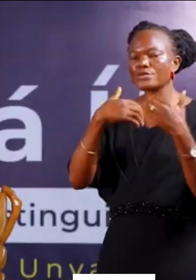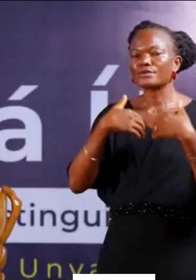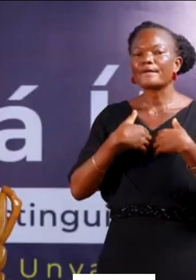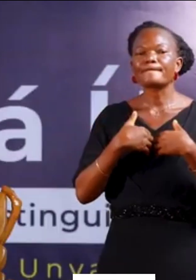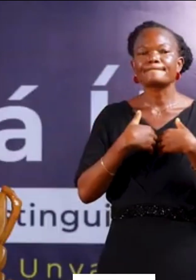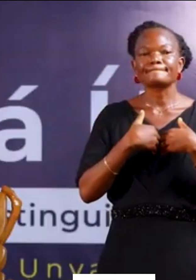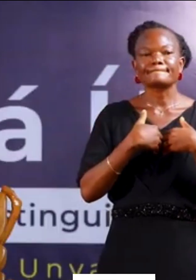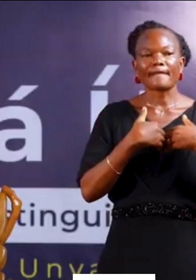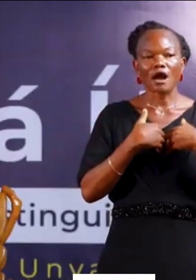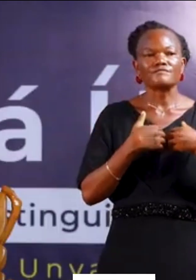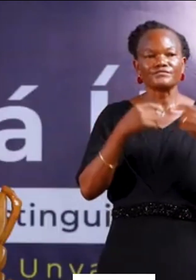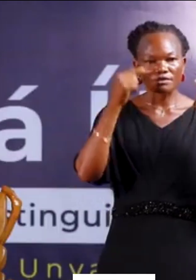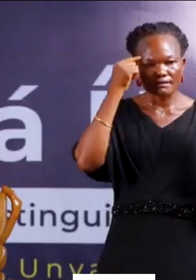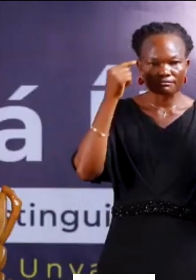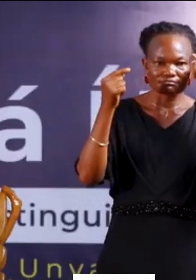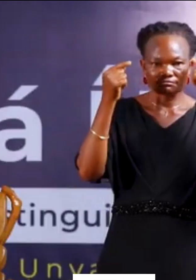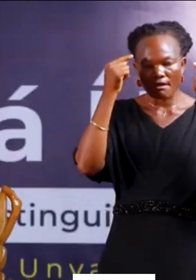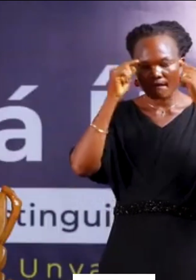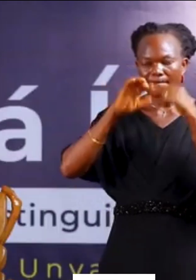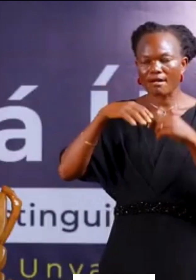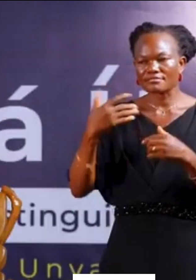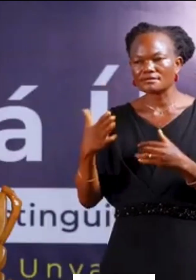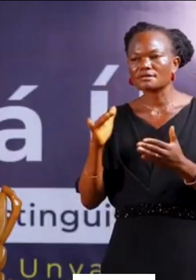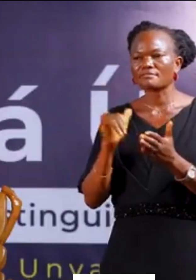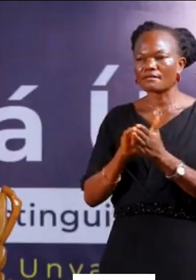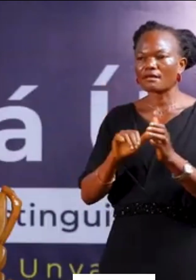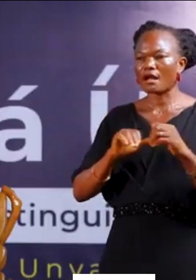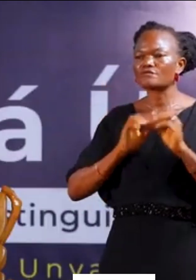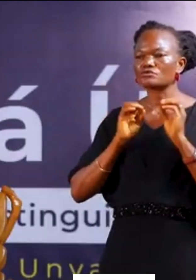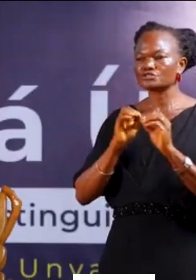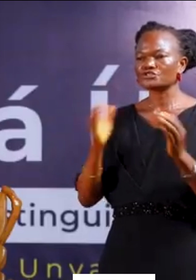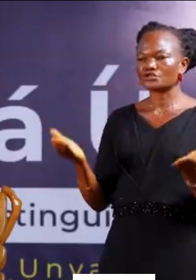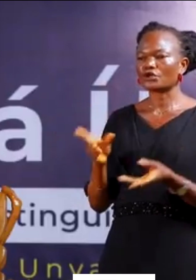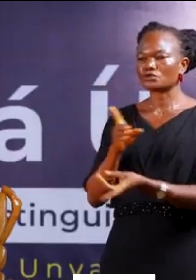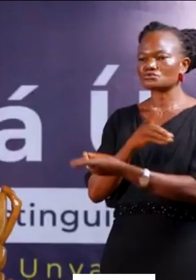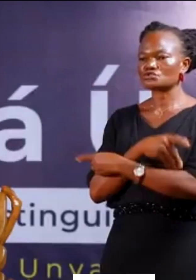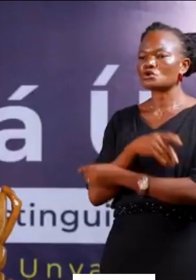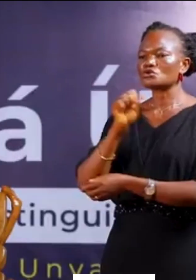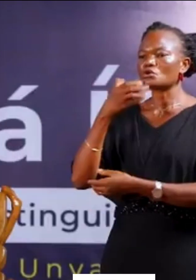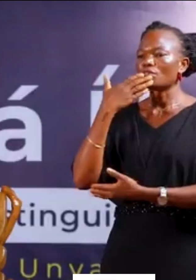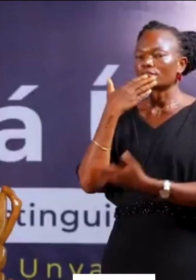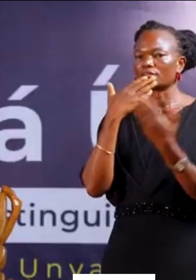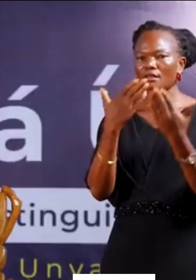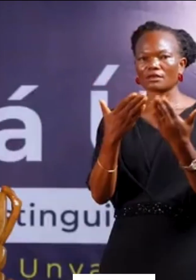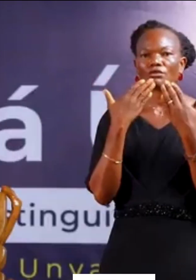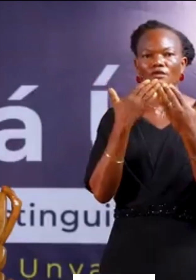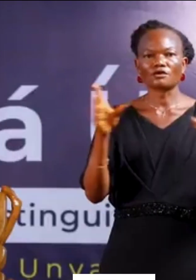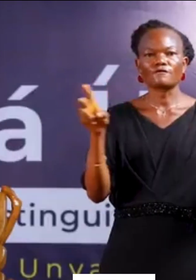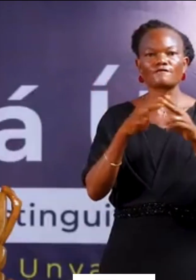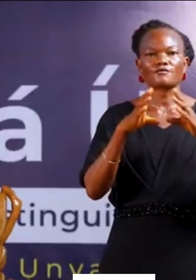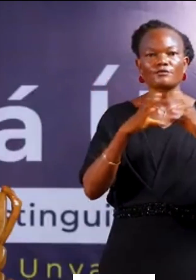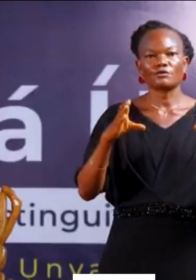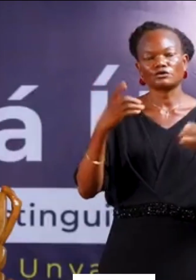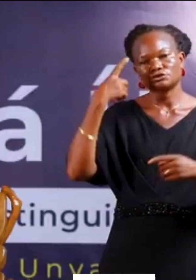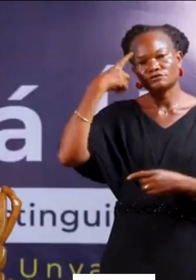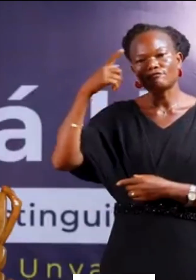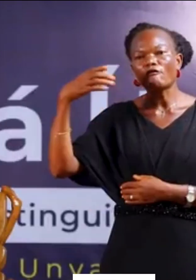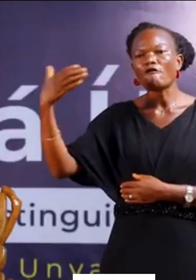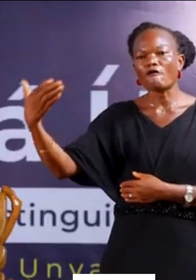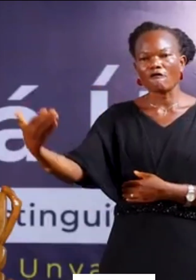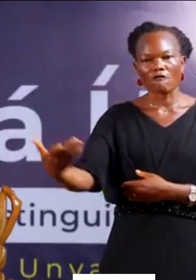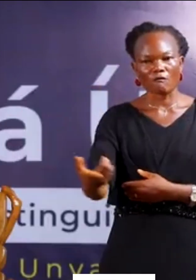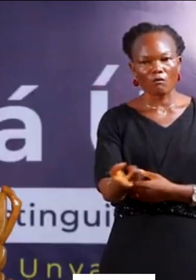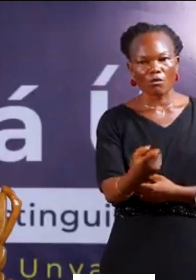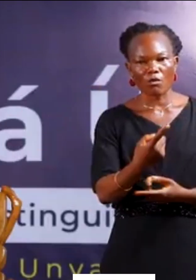think about things I have forgotten for a long time. So thank you very much for all coming,